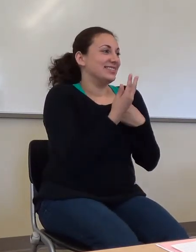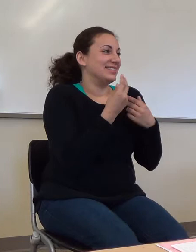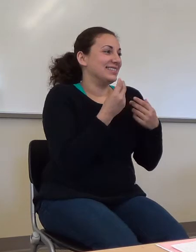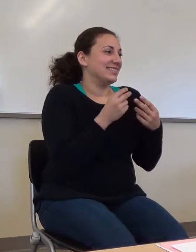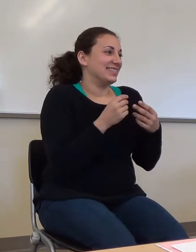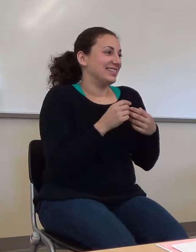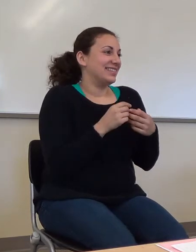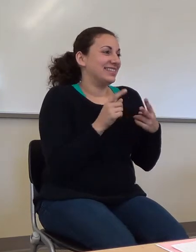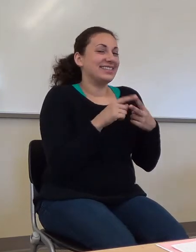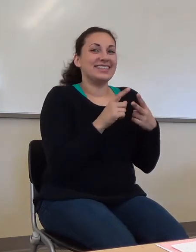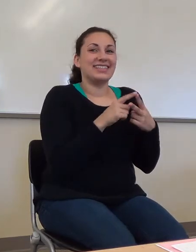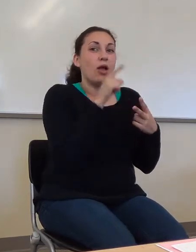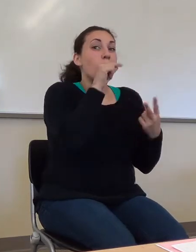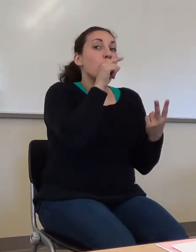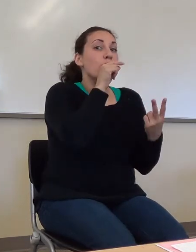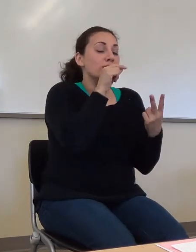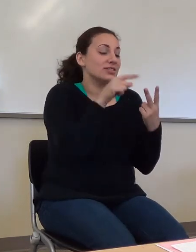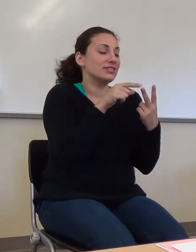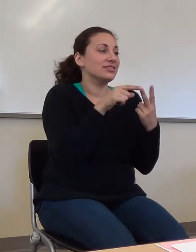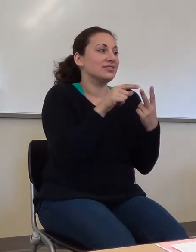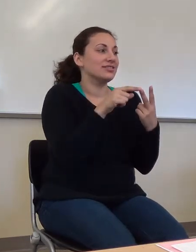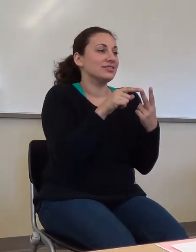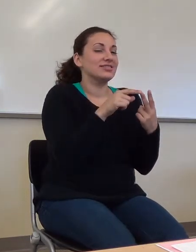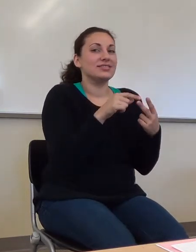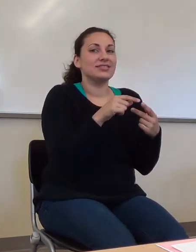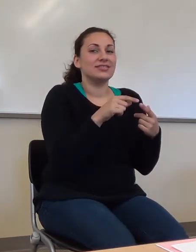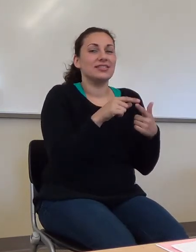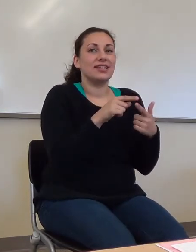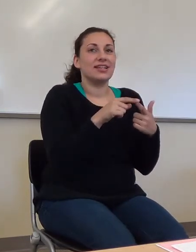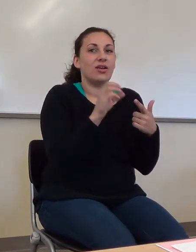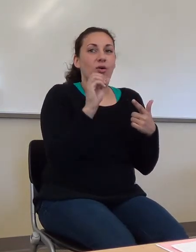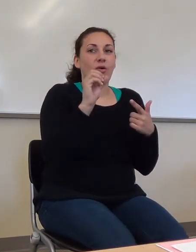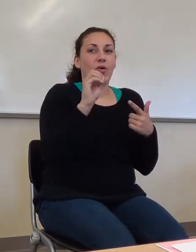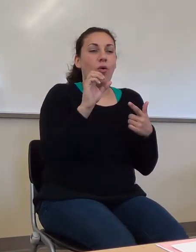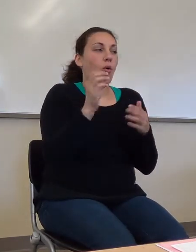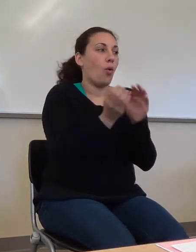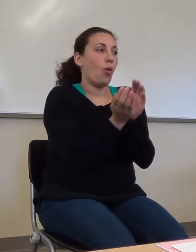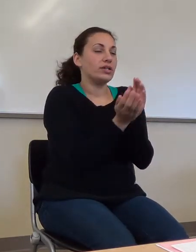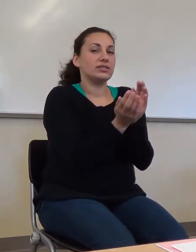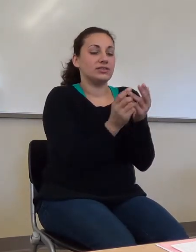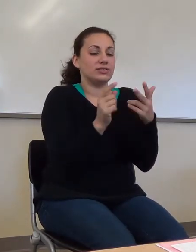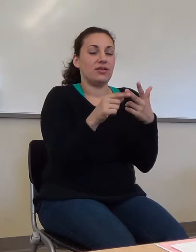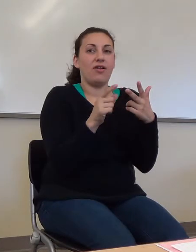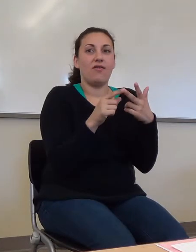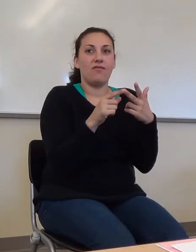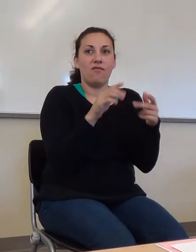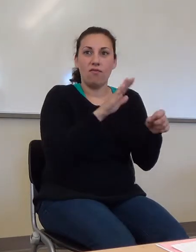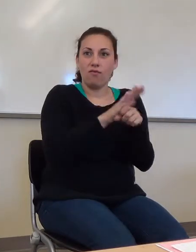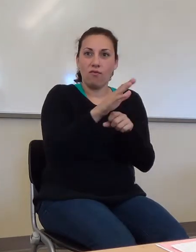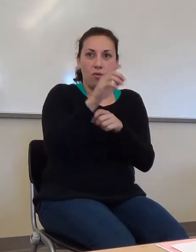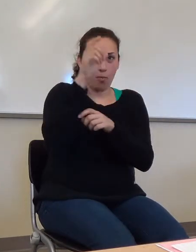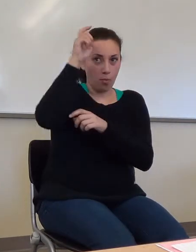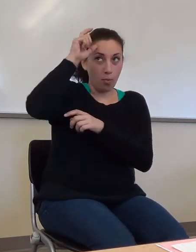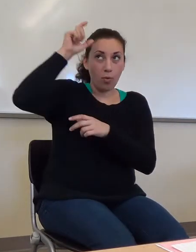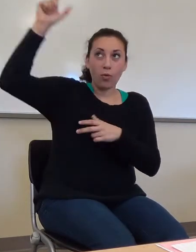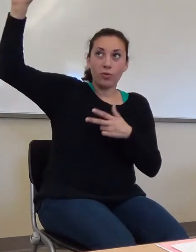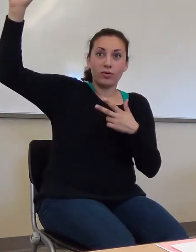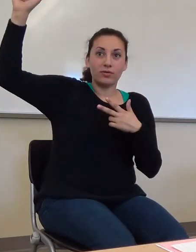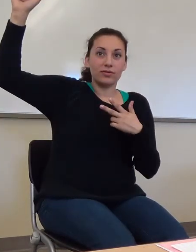you finally have a clue also. Here's the full moon. Okay, birds, oysters, full